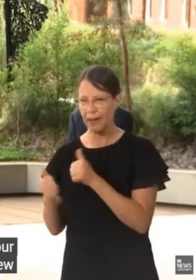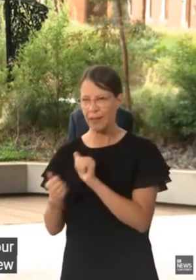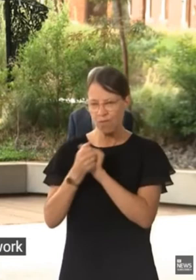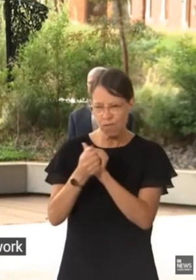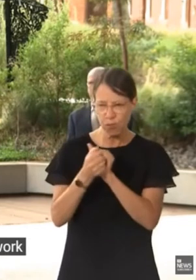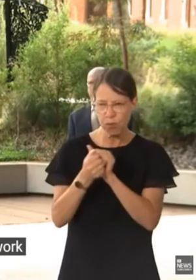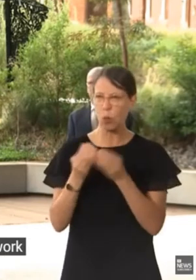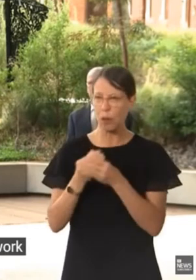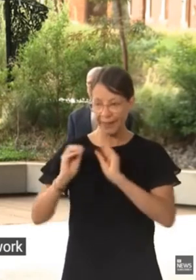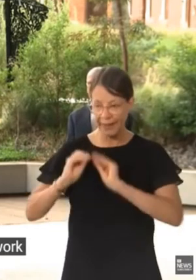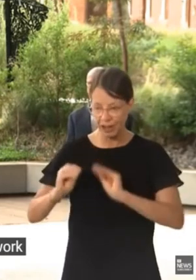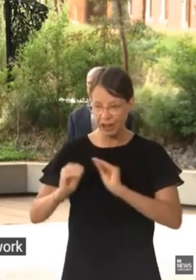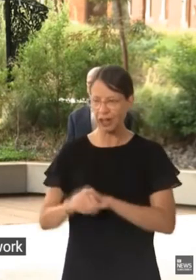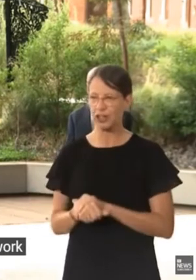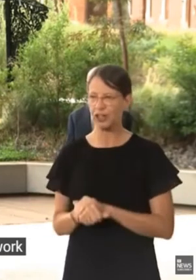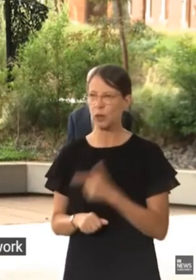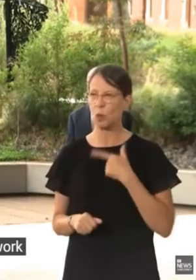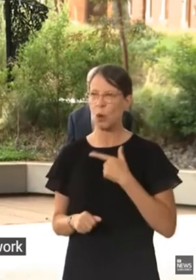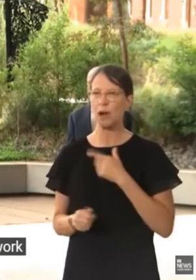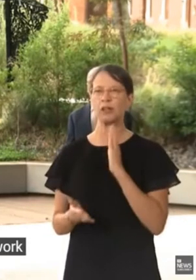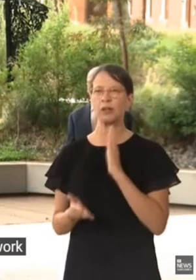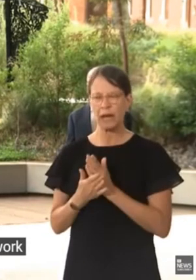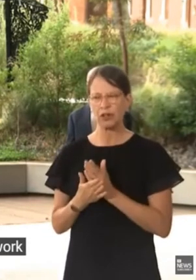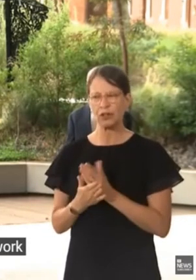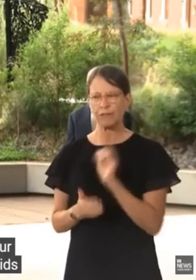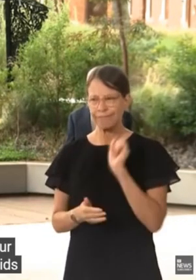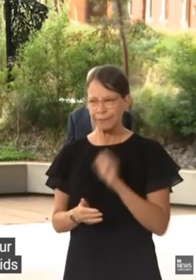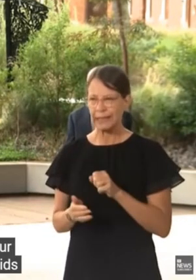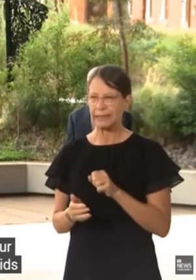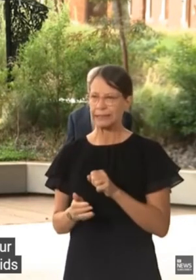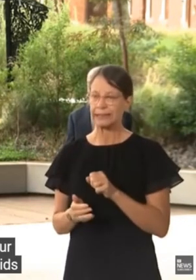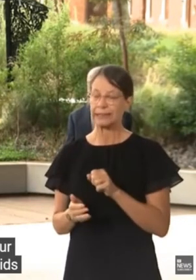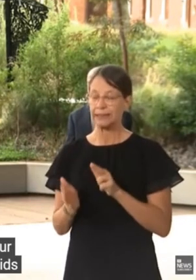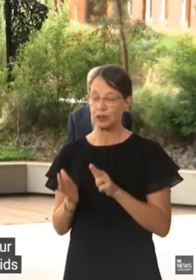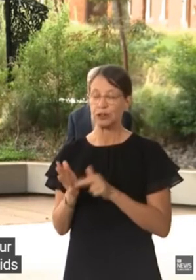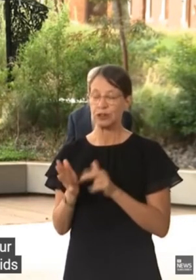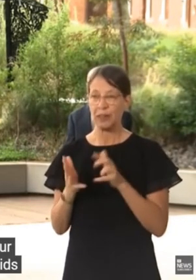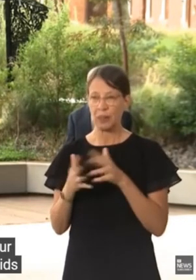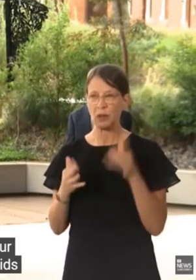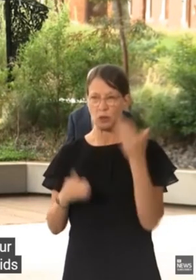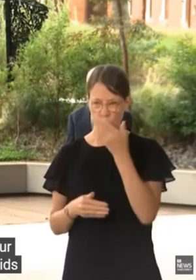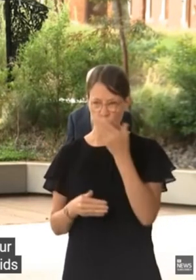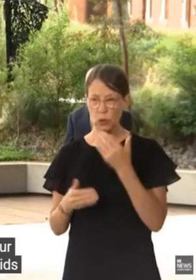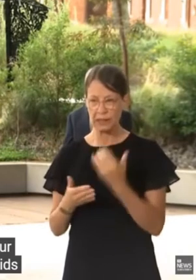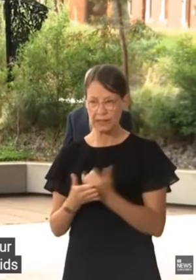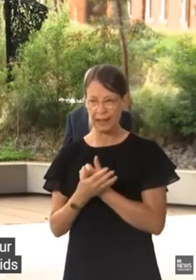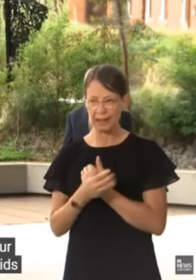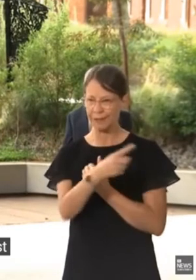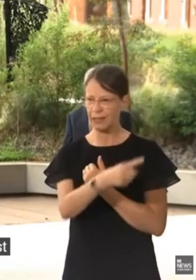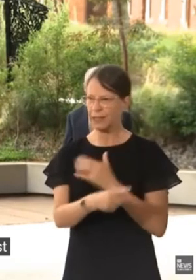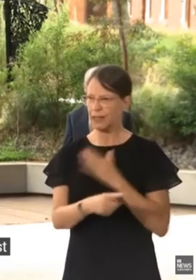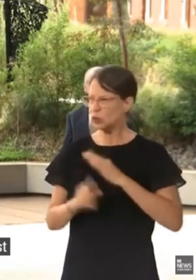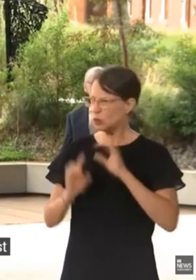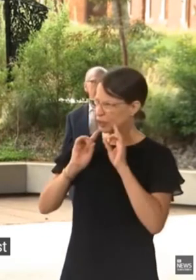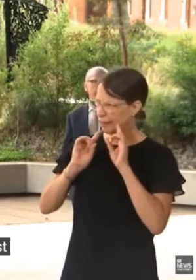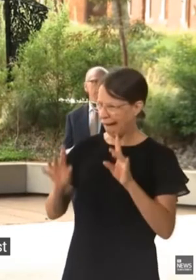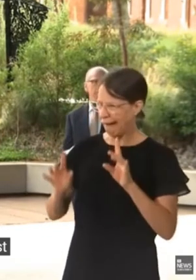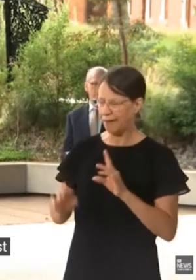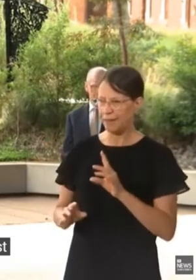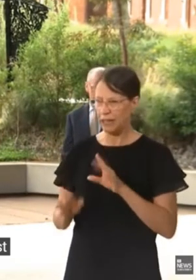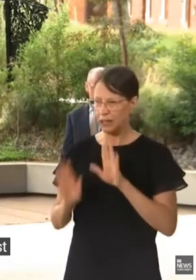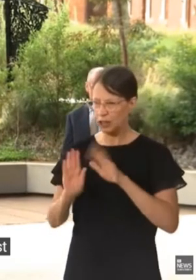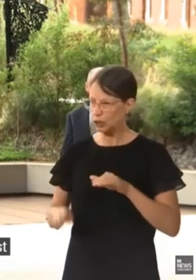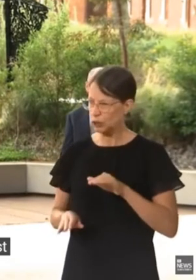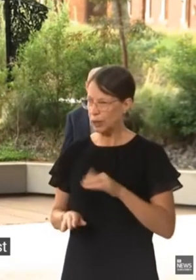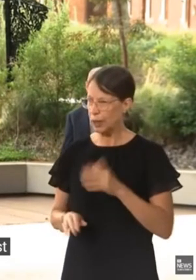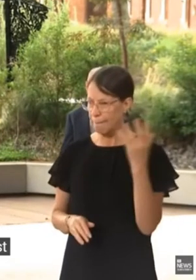ensuring that our schools are safe places for kids right across the state. I'll just get George. Can you just clarify, is it mandatory, Premier, for parents to